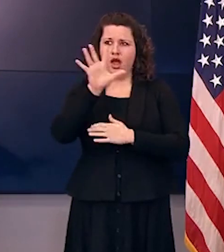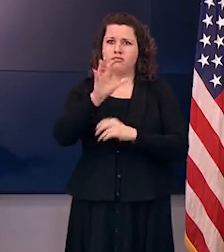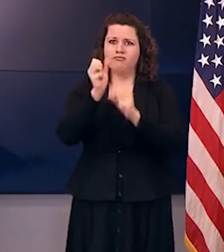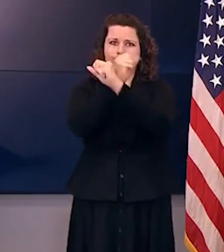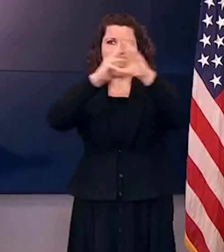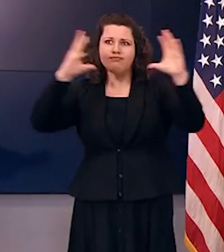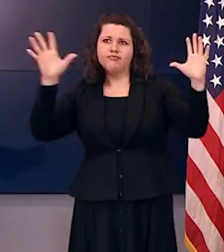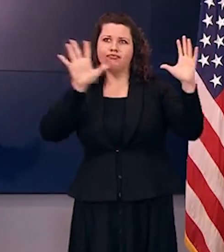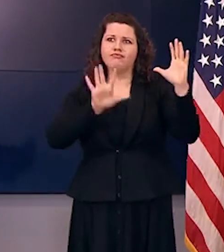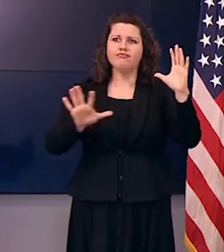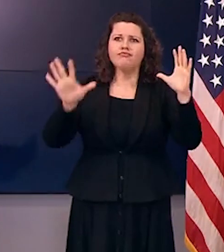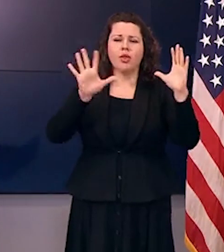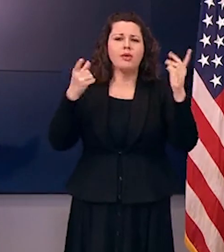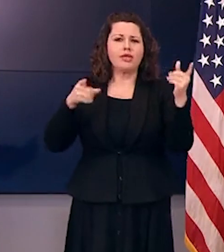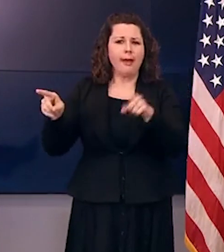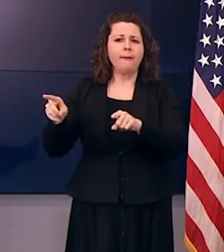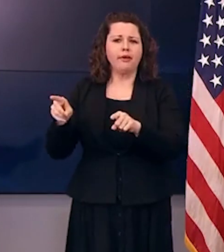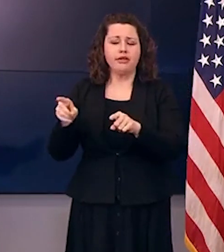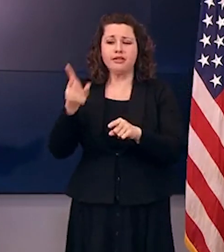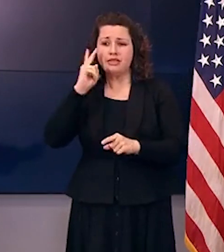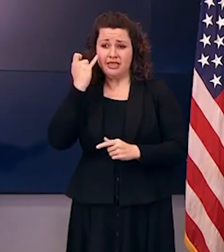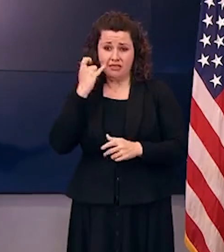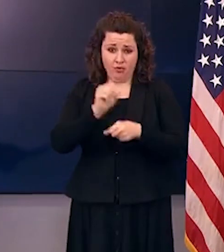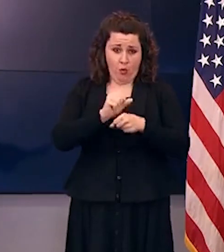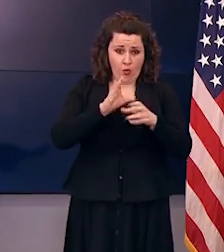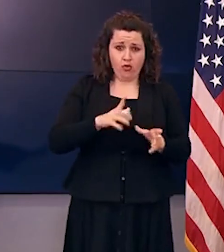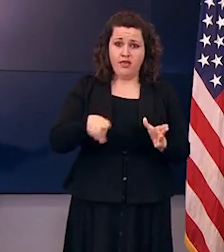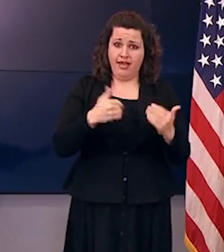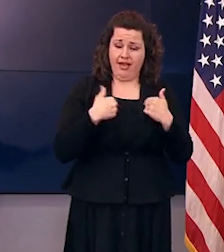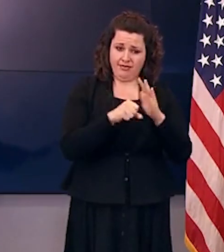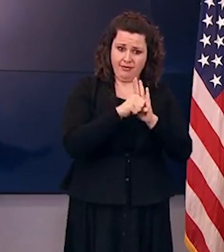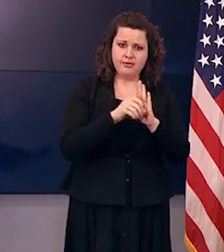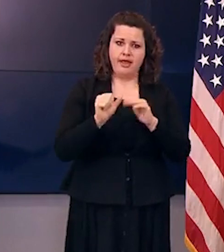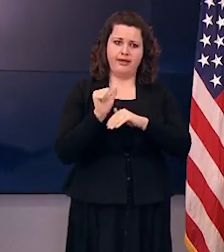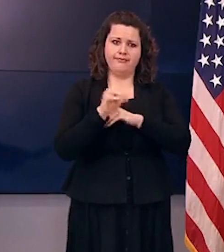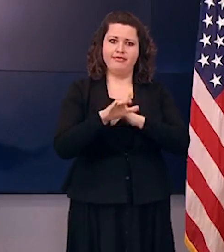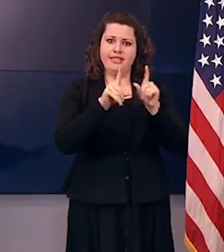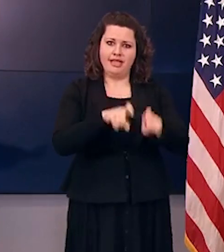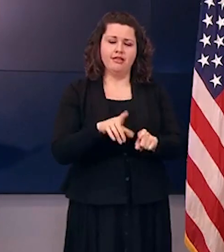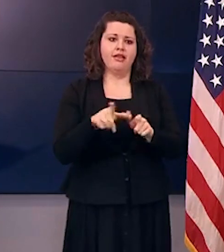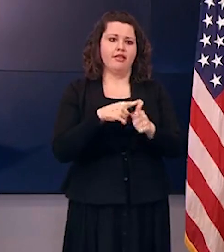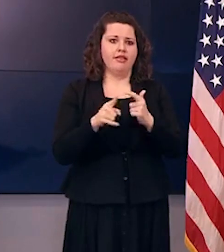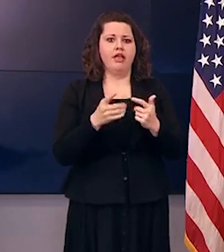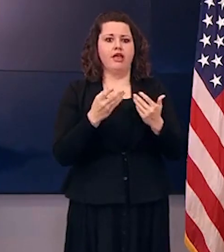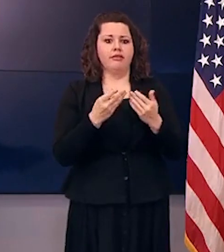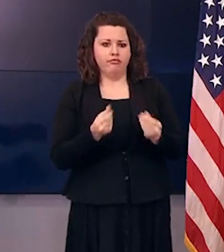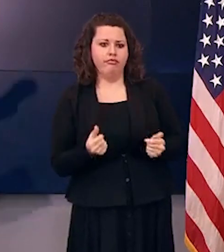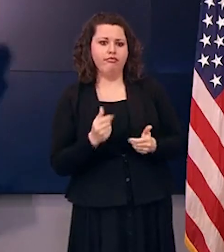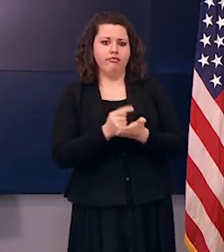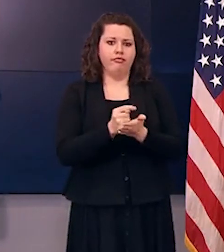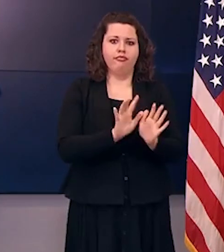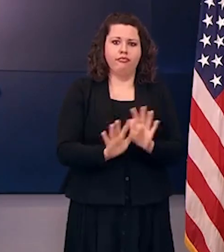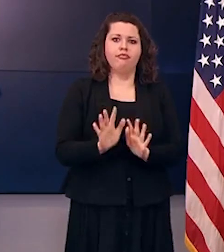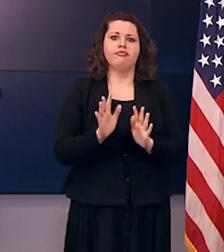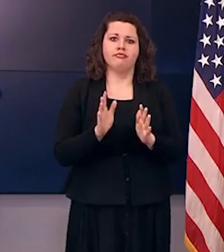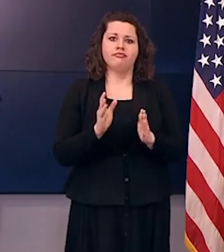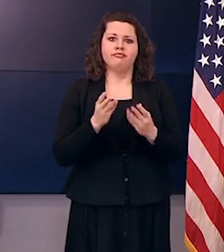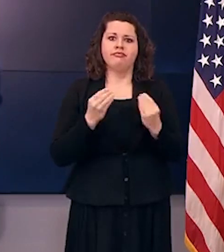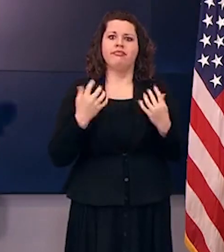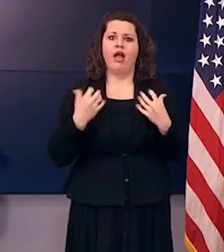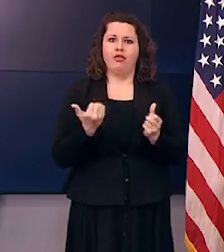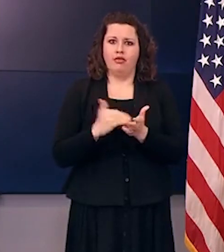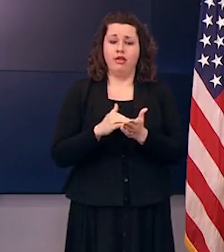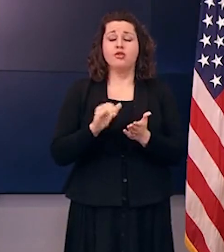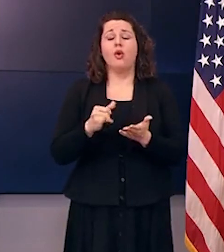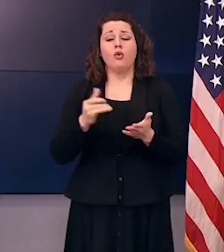help see if our workforce have symptoms. We can get them the test and get them back online. So we would encourage our first